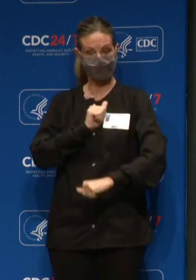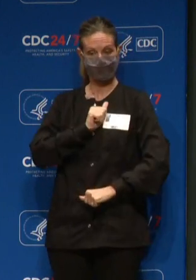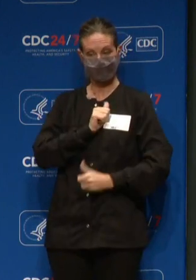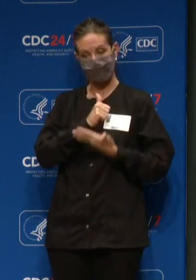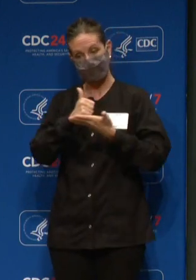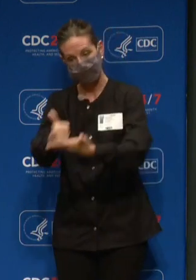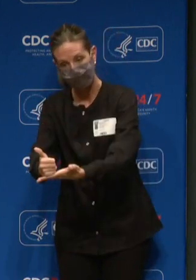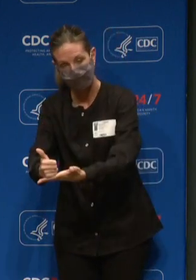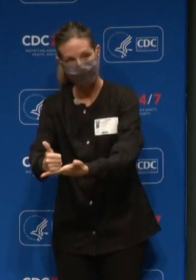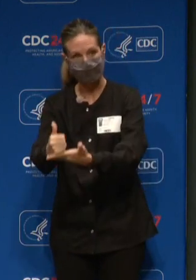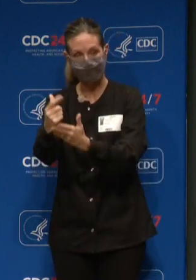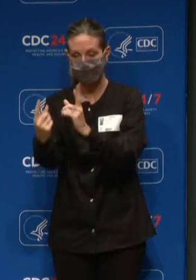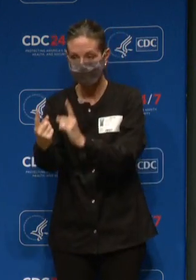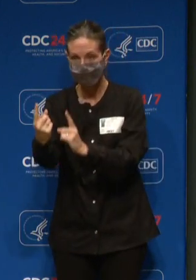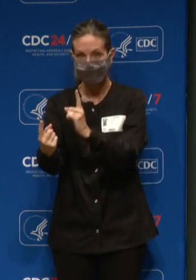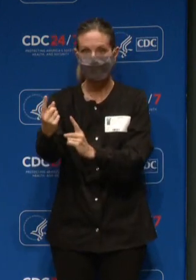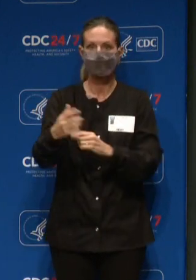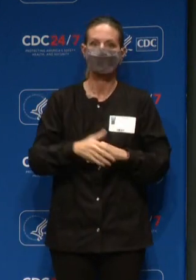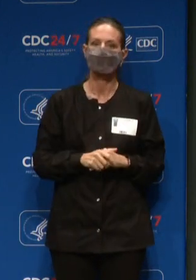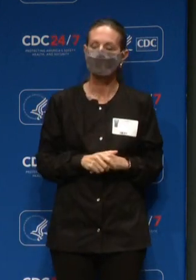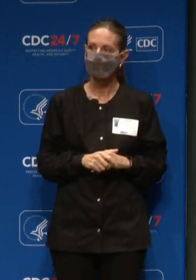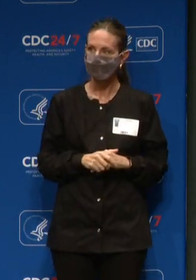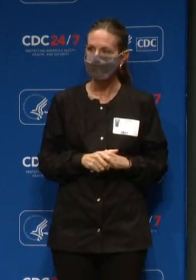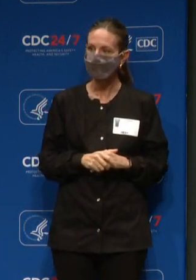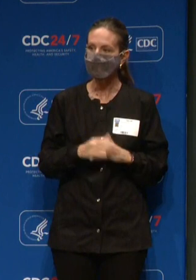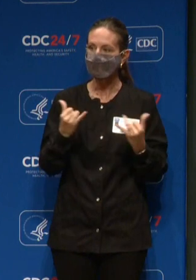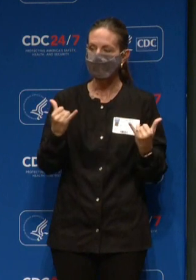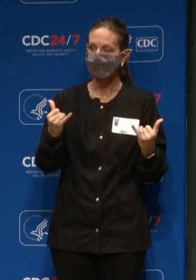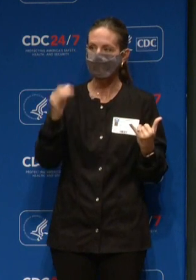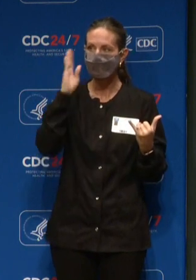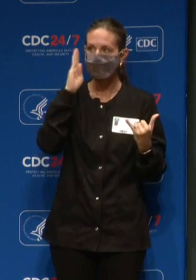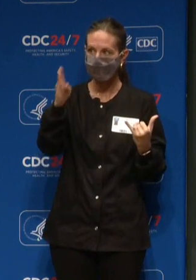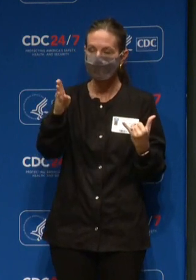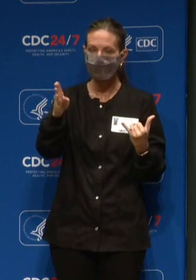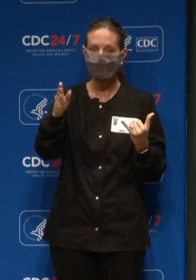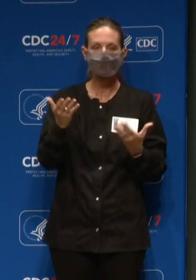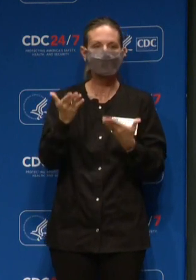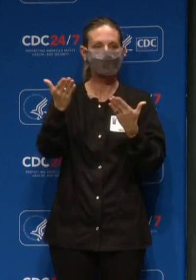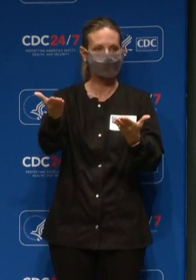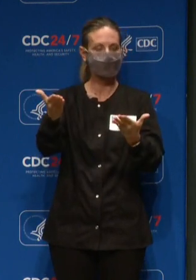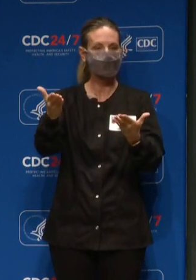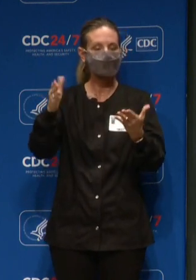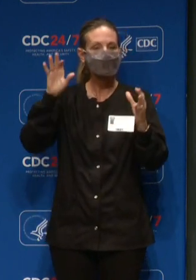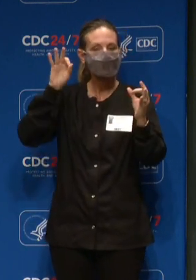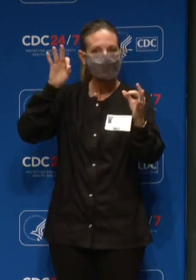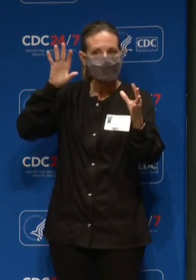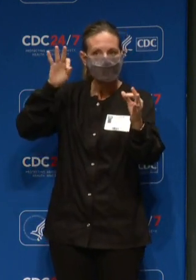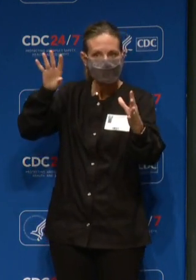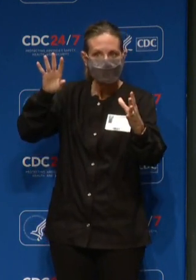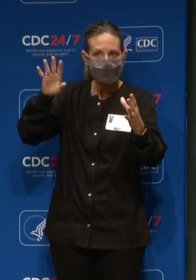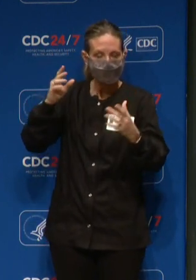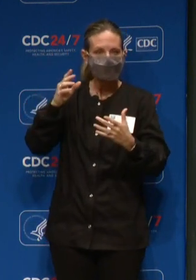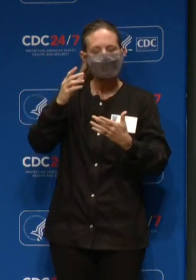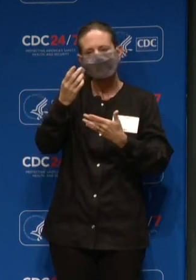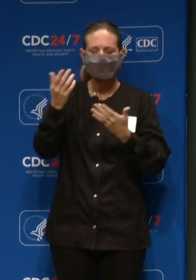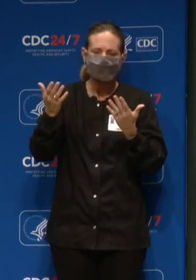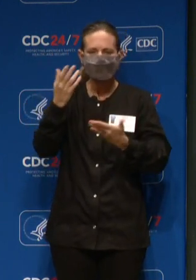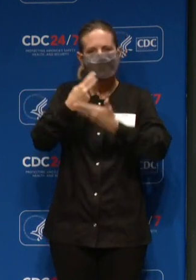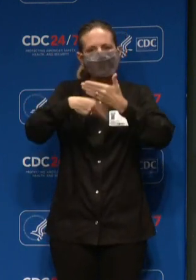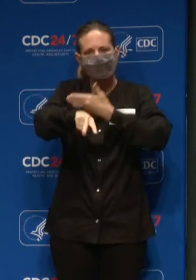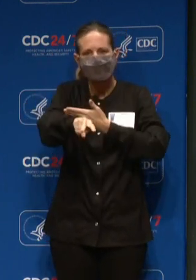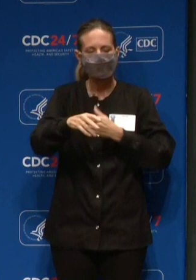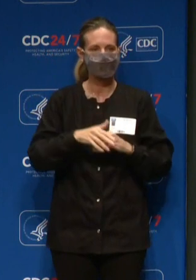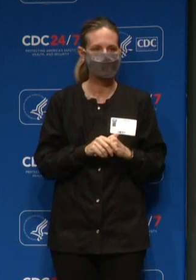colleagues are currently conducting a thorough review of the draft plans and will be providing feedback to the jurisdiction during the next 2 weeks. It's important